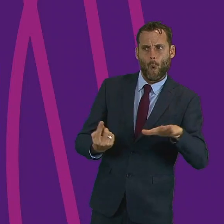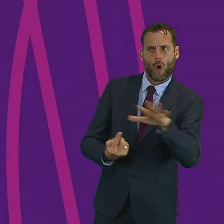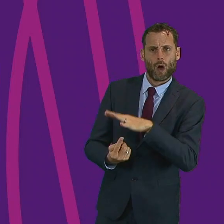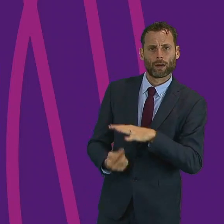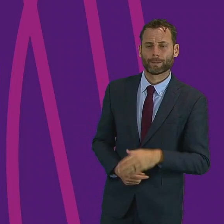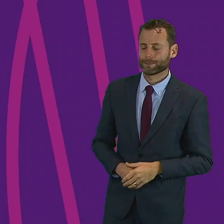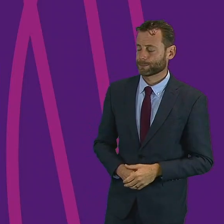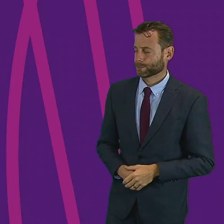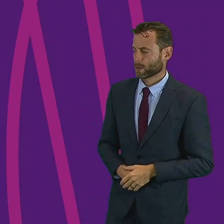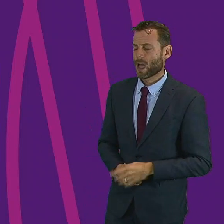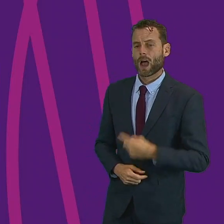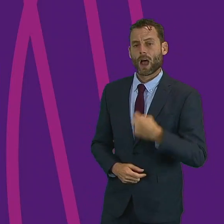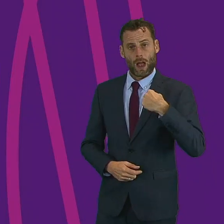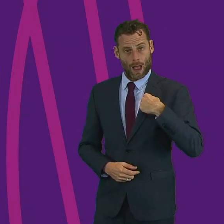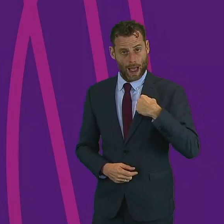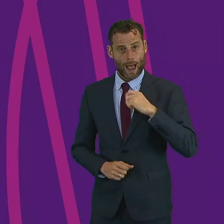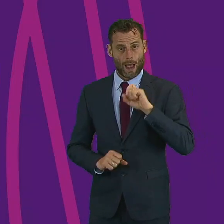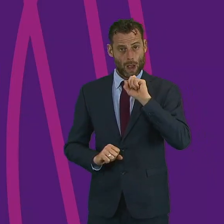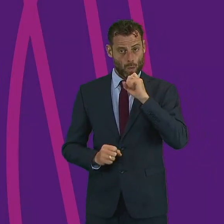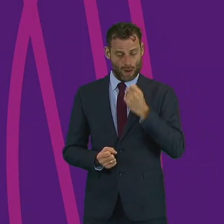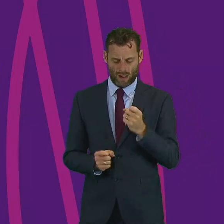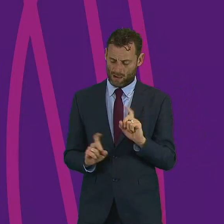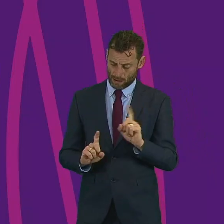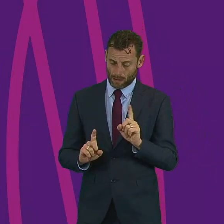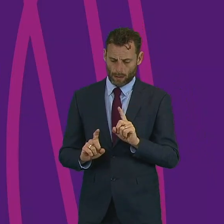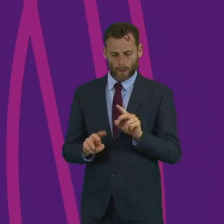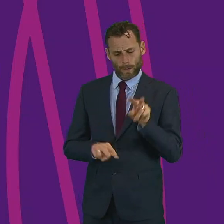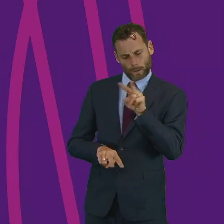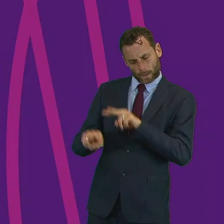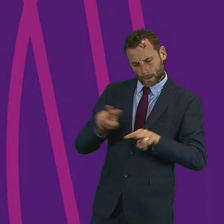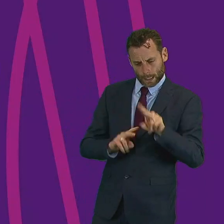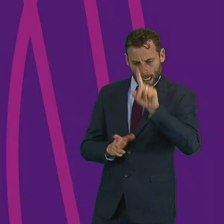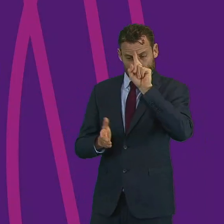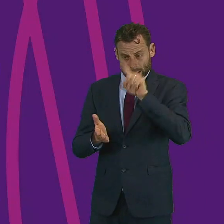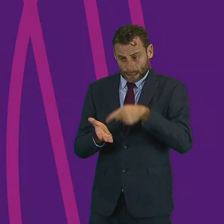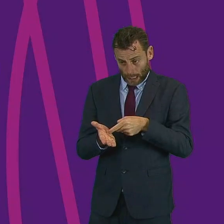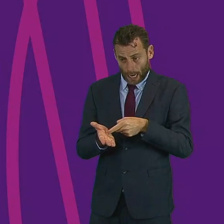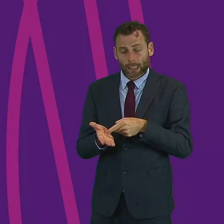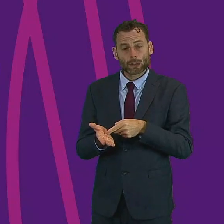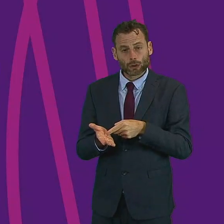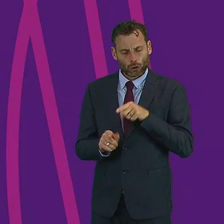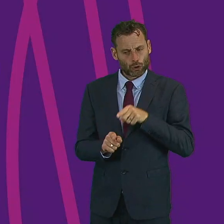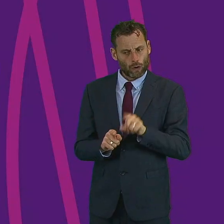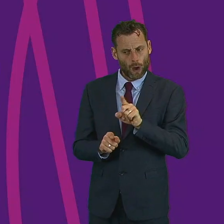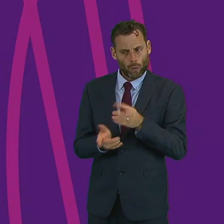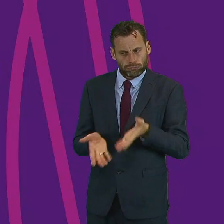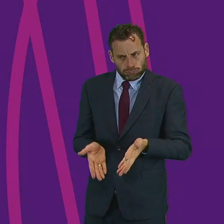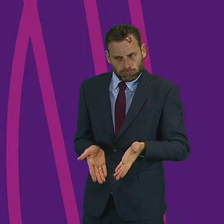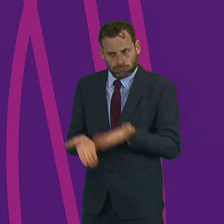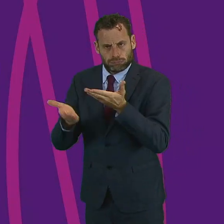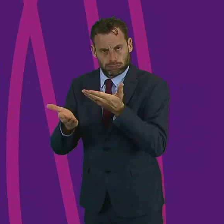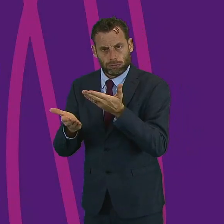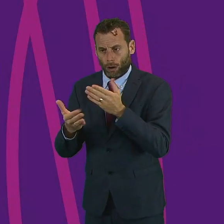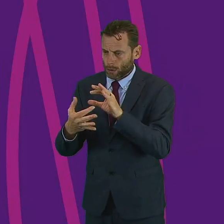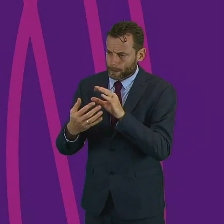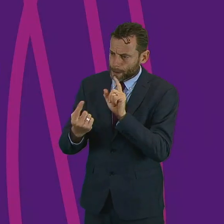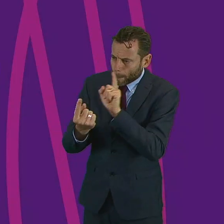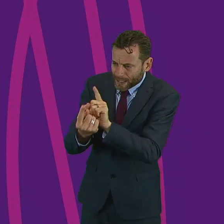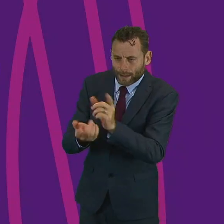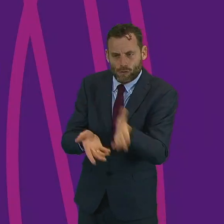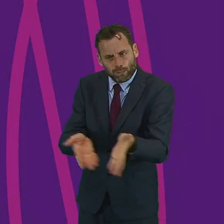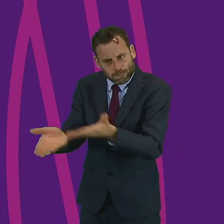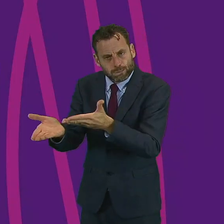And this is happening to hundreds of people every day. A fraction of them were out there yesterday. So extend testing,